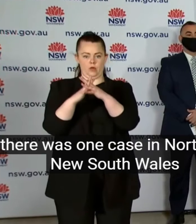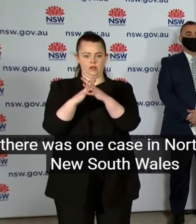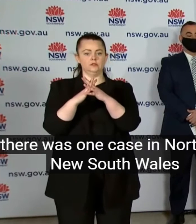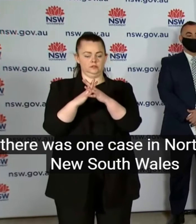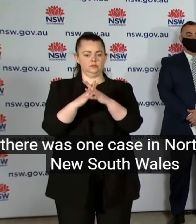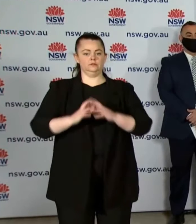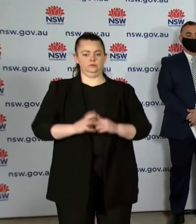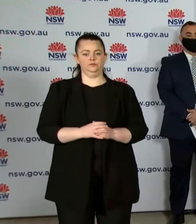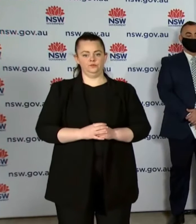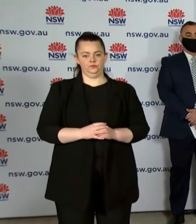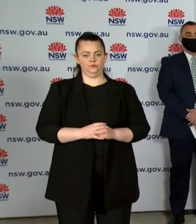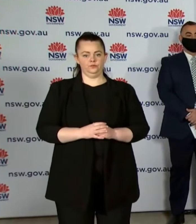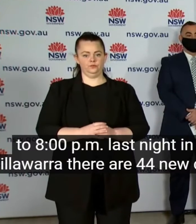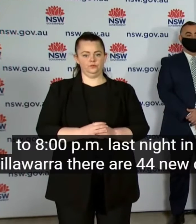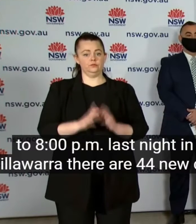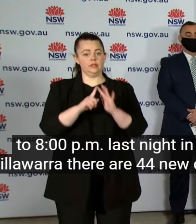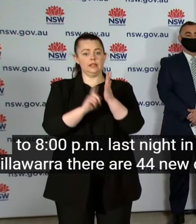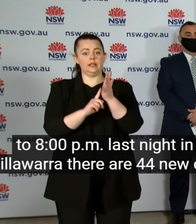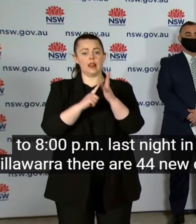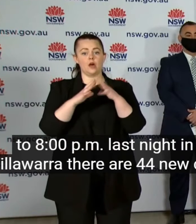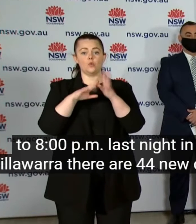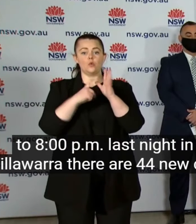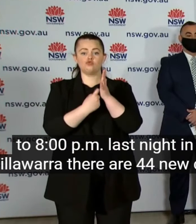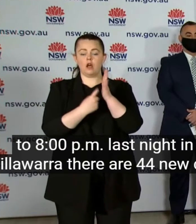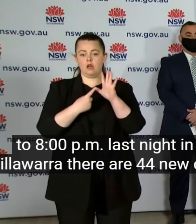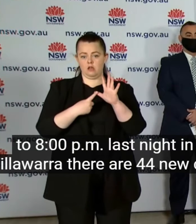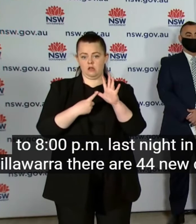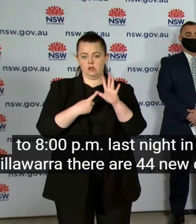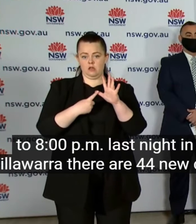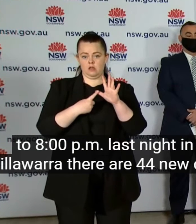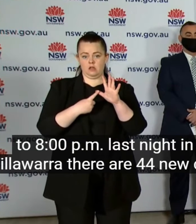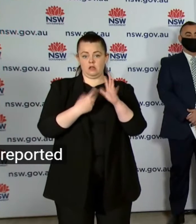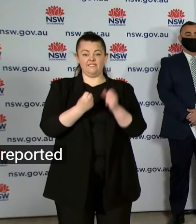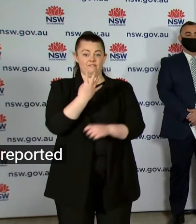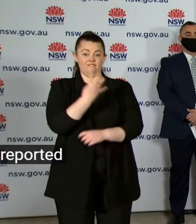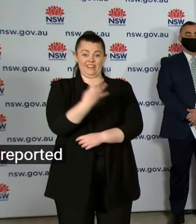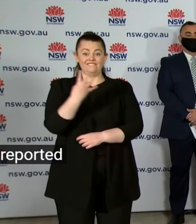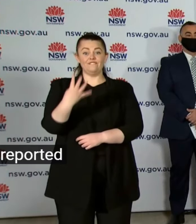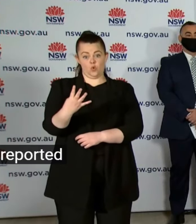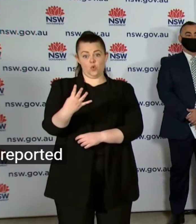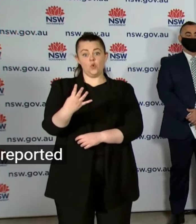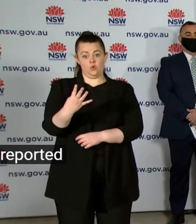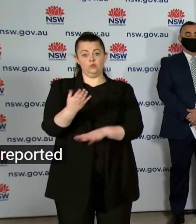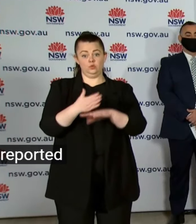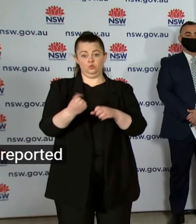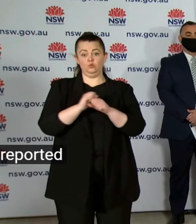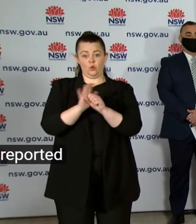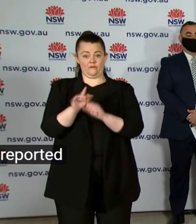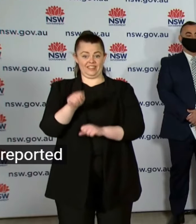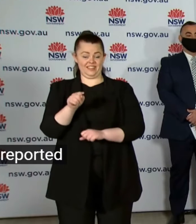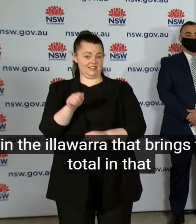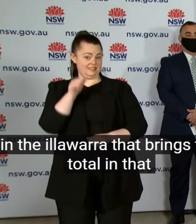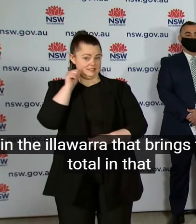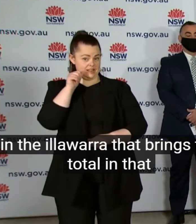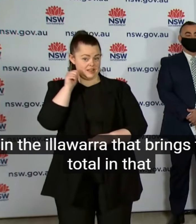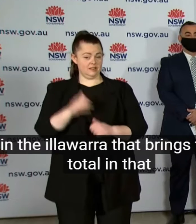p.m. last night. In the Illawarra, there are 44 new cases reported in the Illawarra.